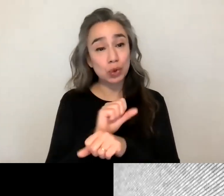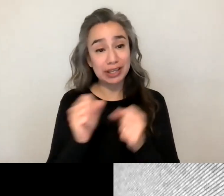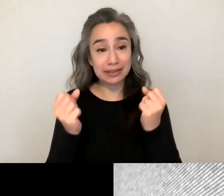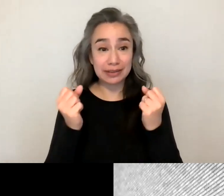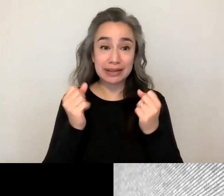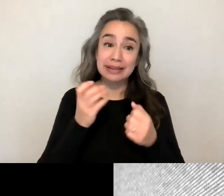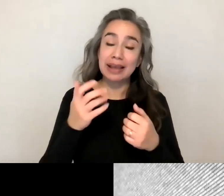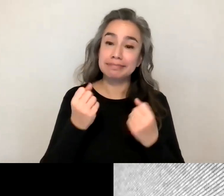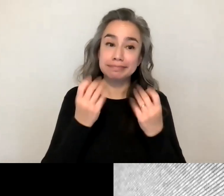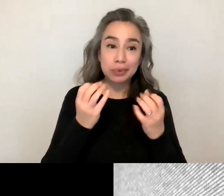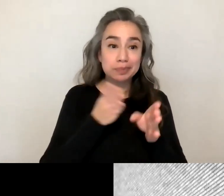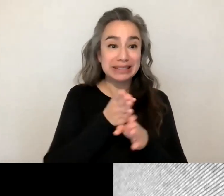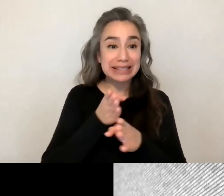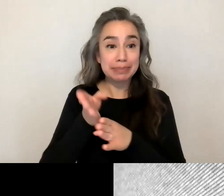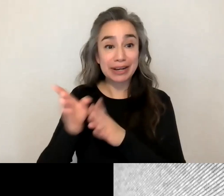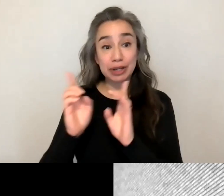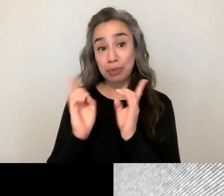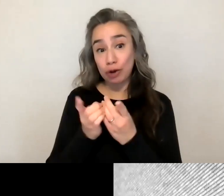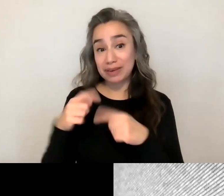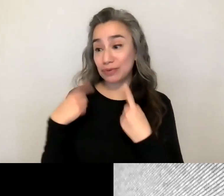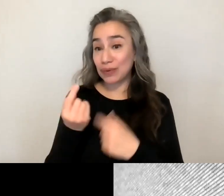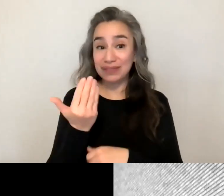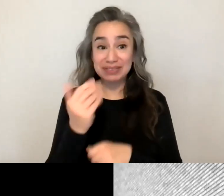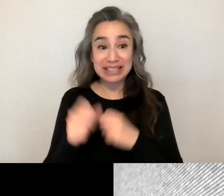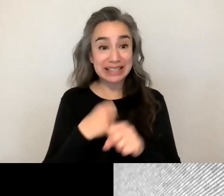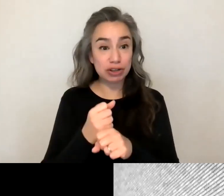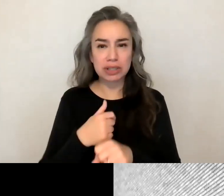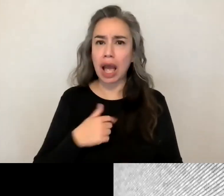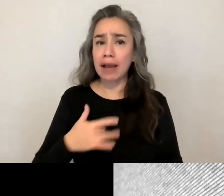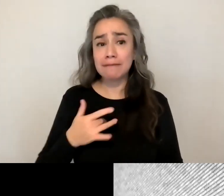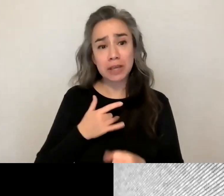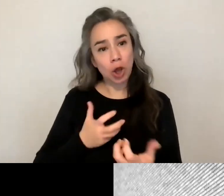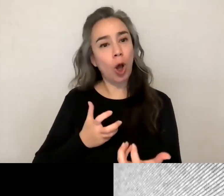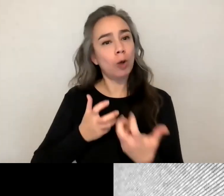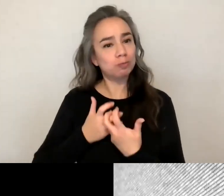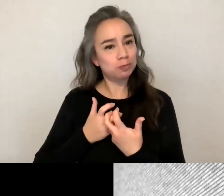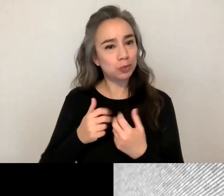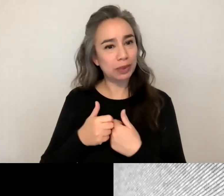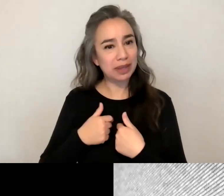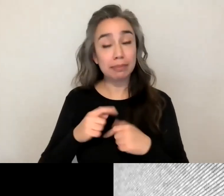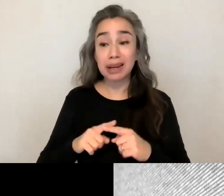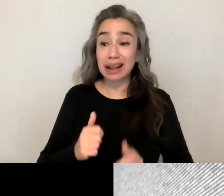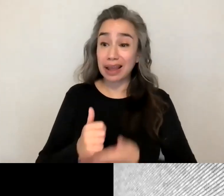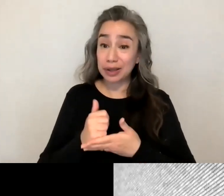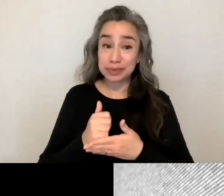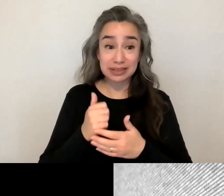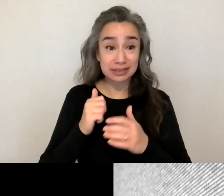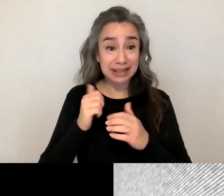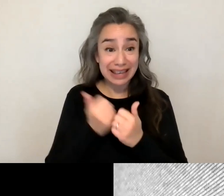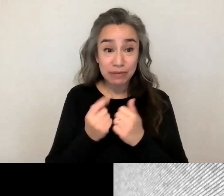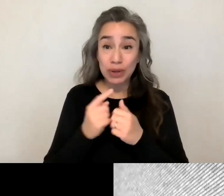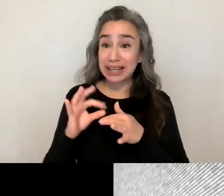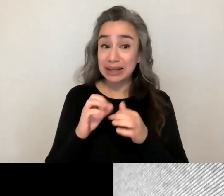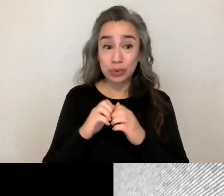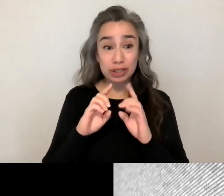years. It suits me, but also I think it helps all of us who are in the department and connected to the department grow. We're